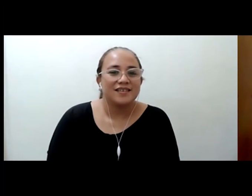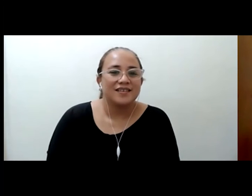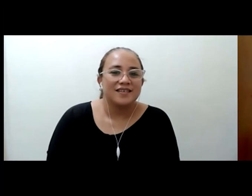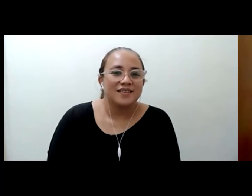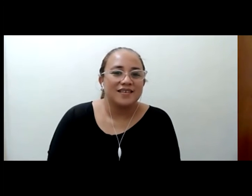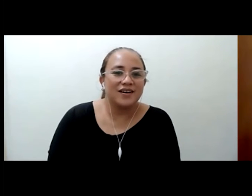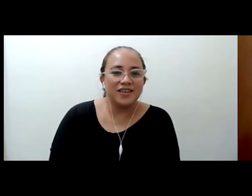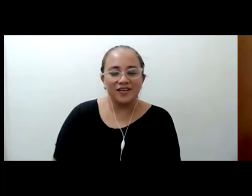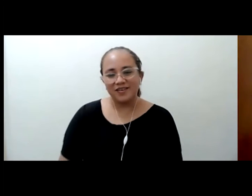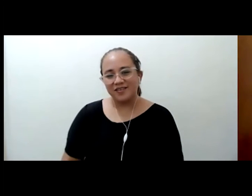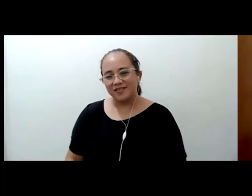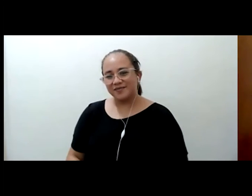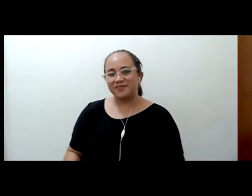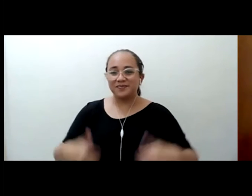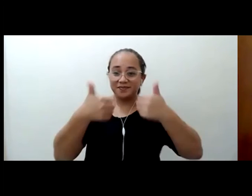Yeah, okay, better.